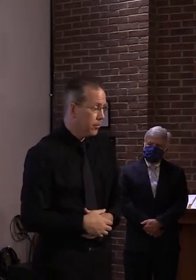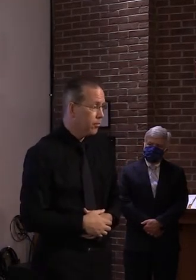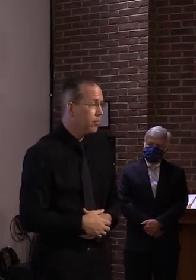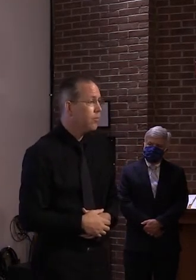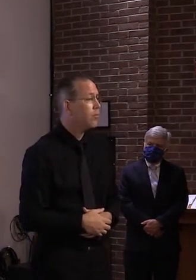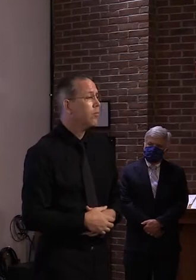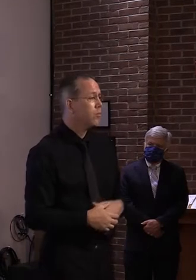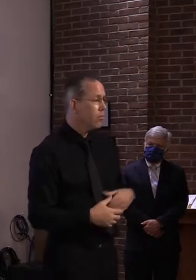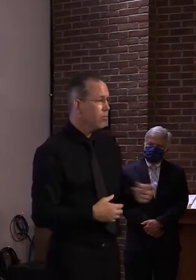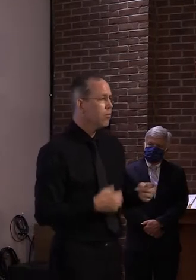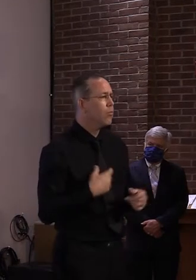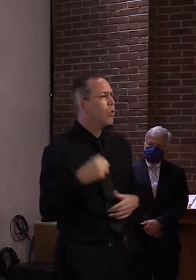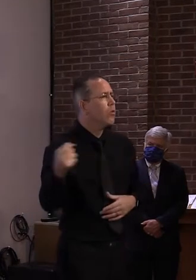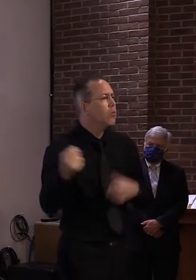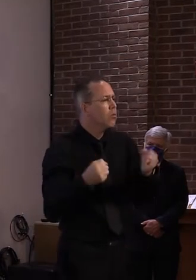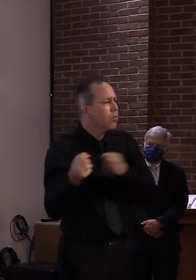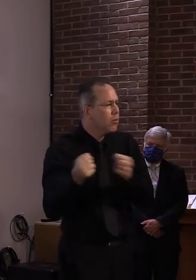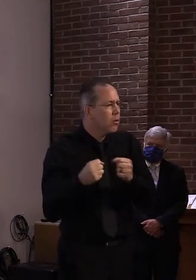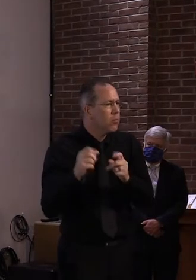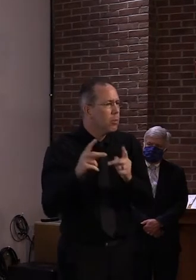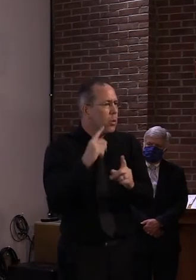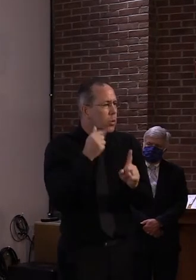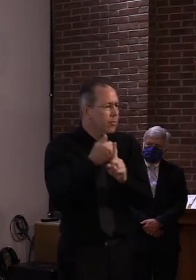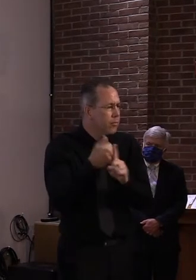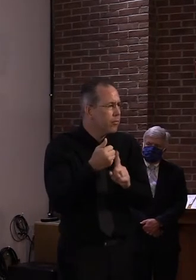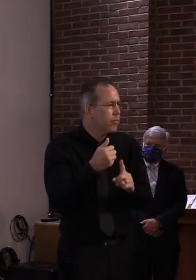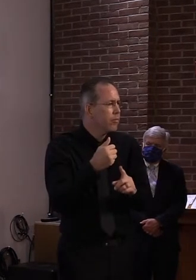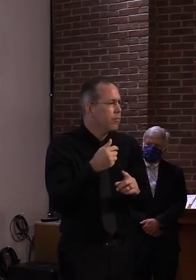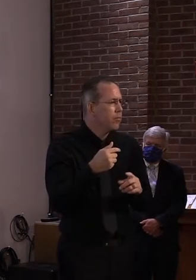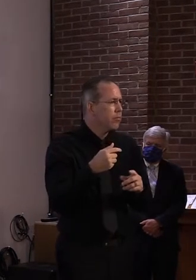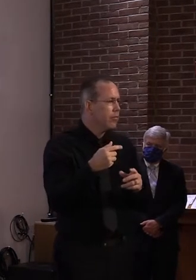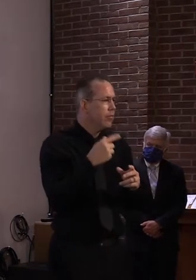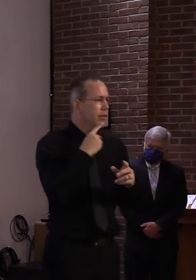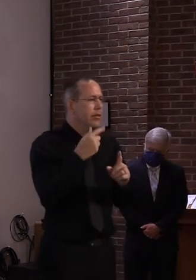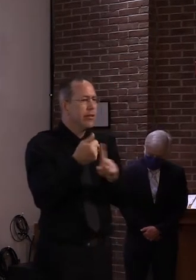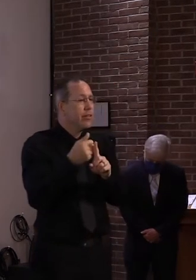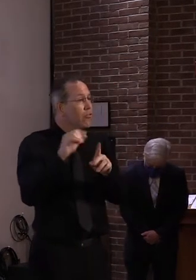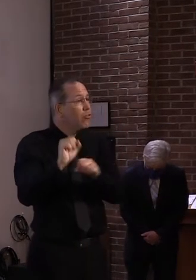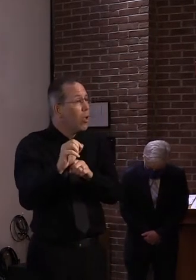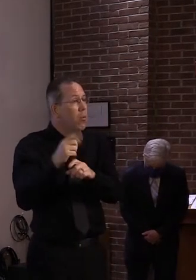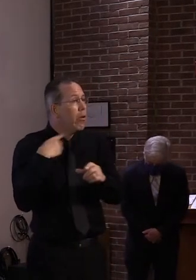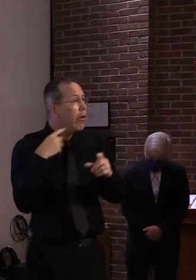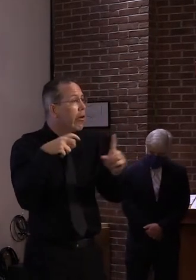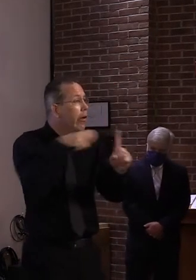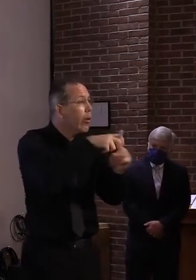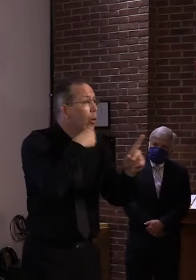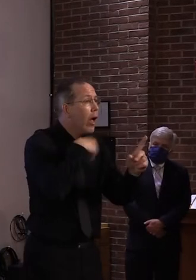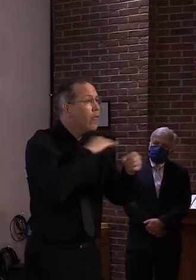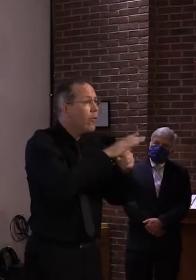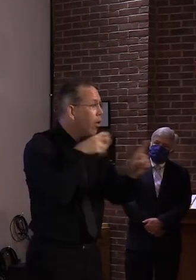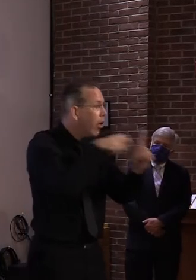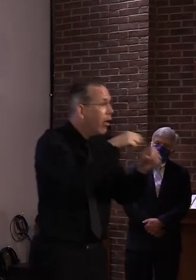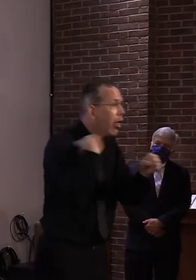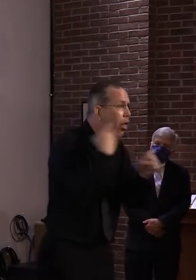contact tracing as their main job, you know, because those employees have to focus obviously on those tasks at